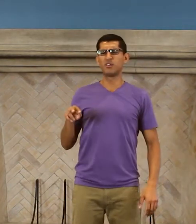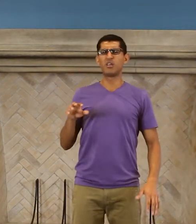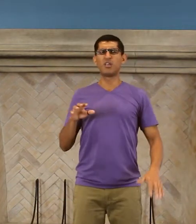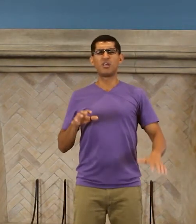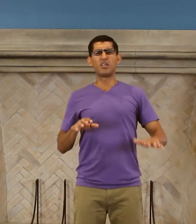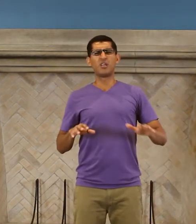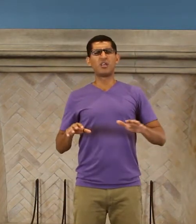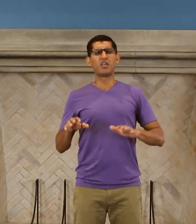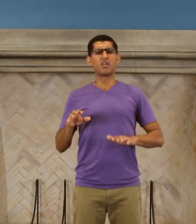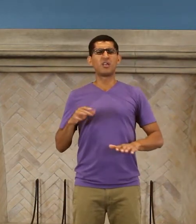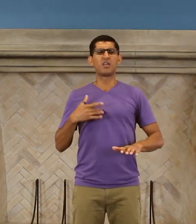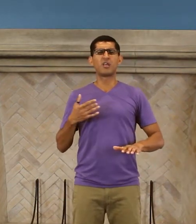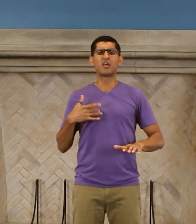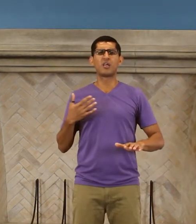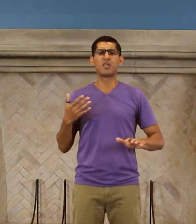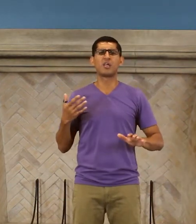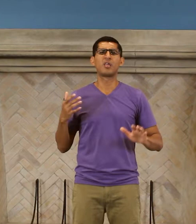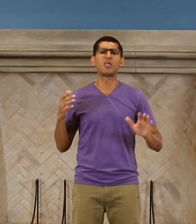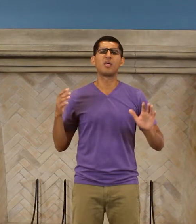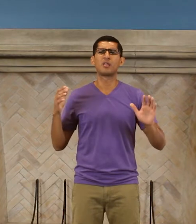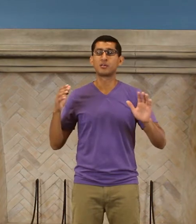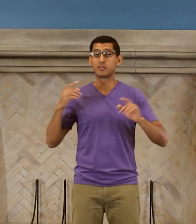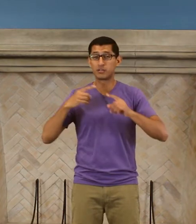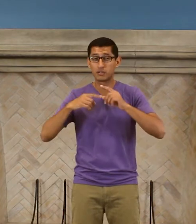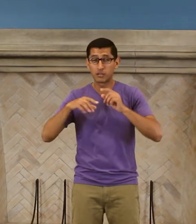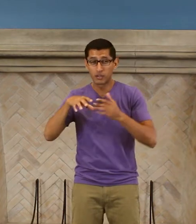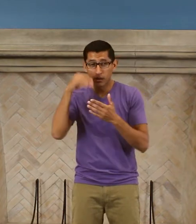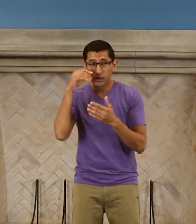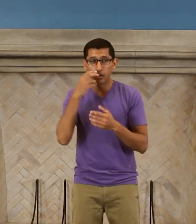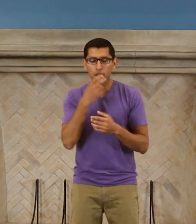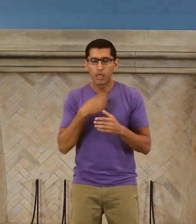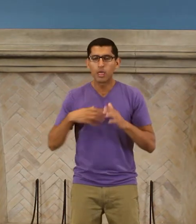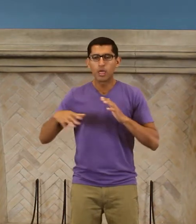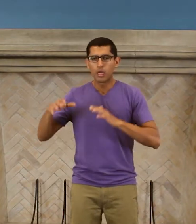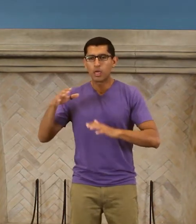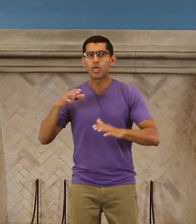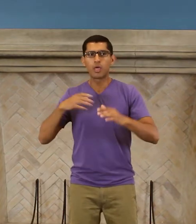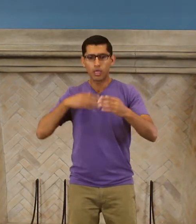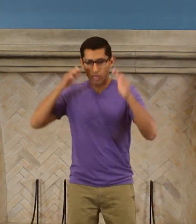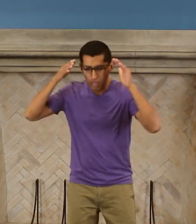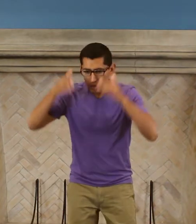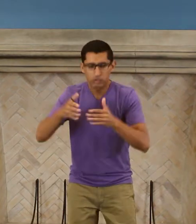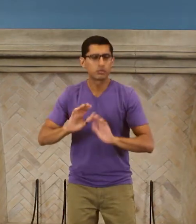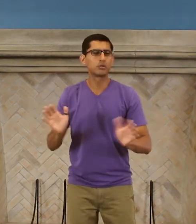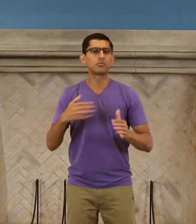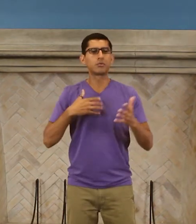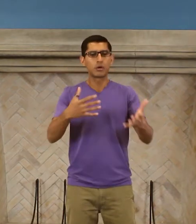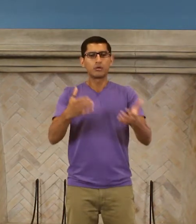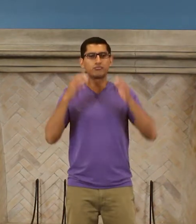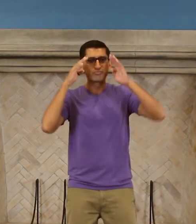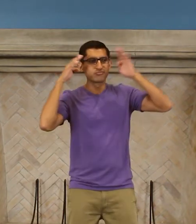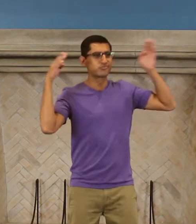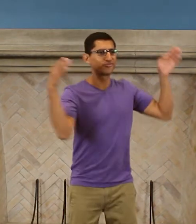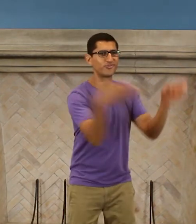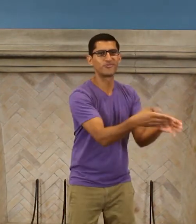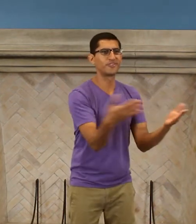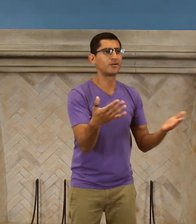was different. I became confused. I felt to learn to sign and to speak, and I had to focus